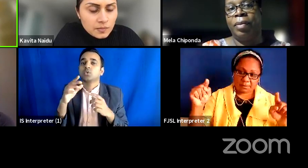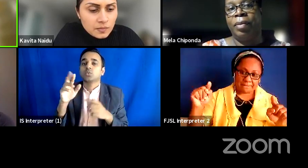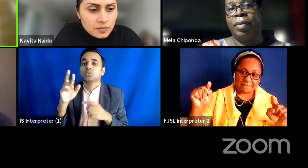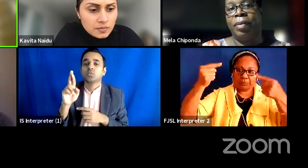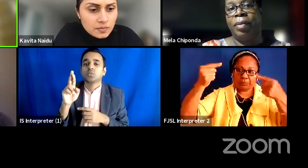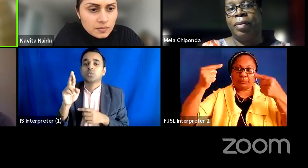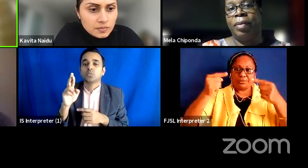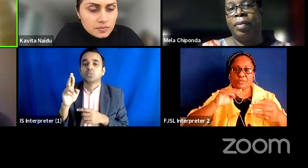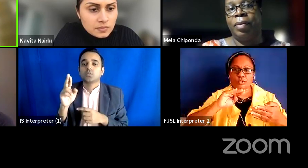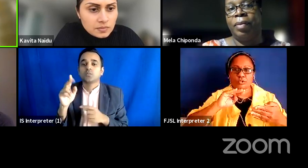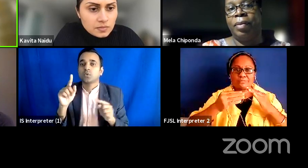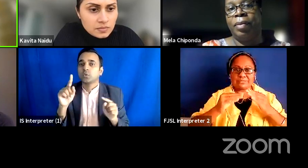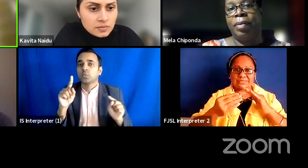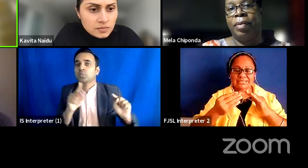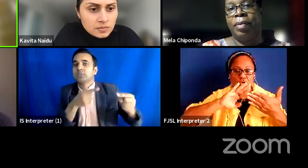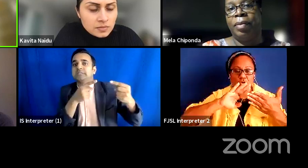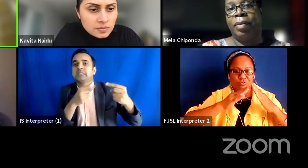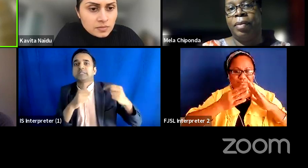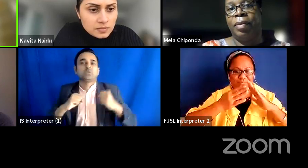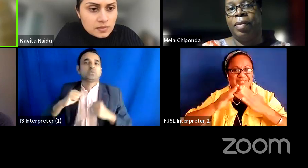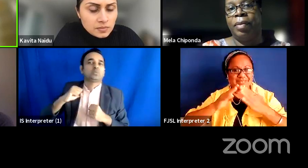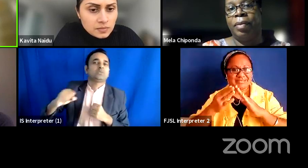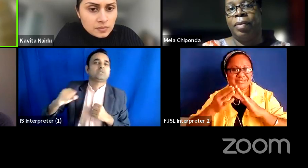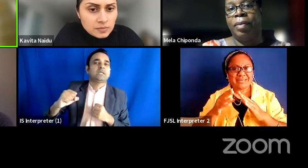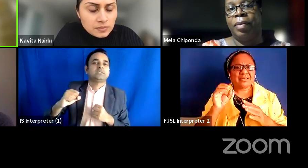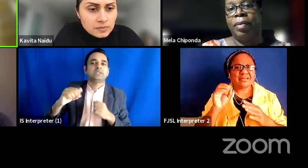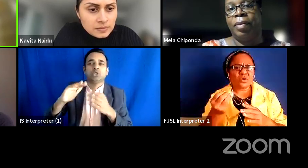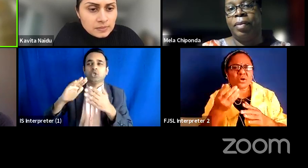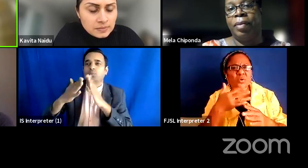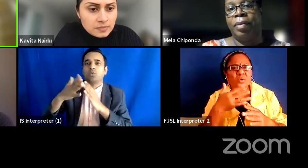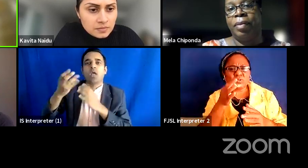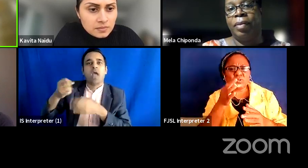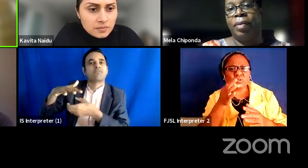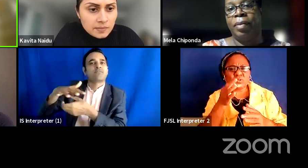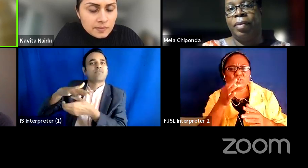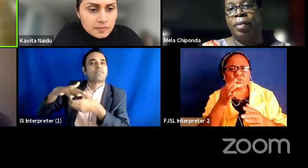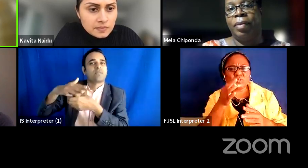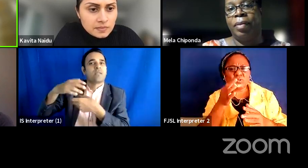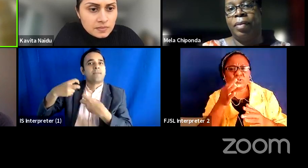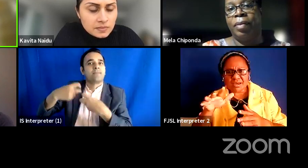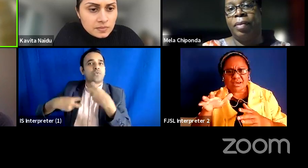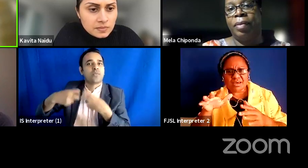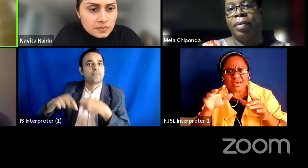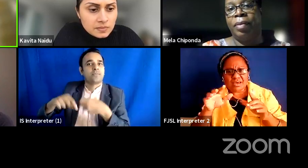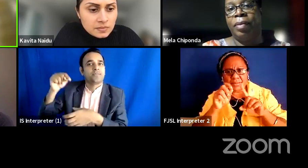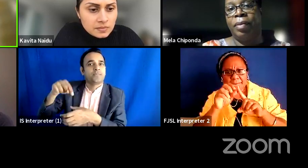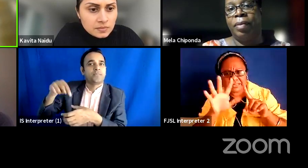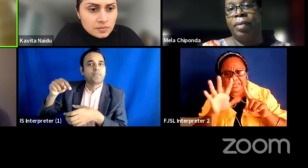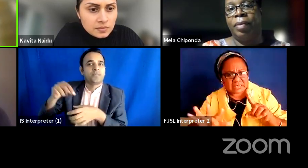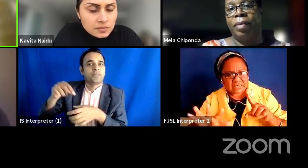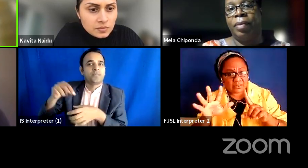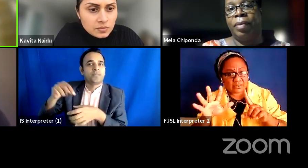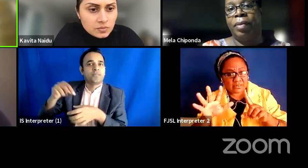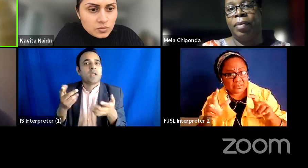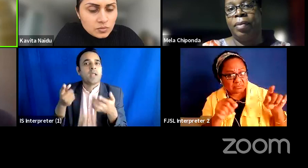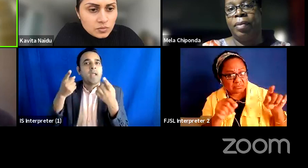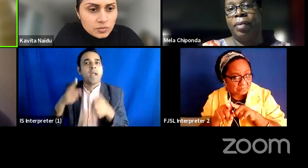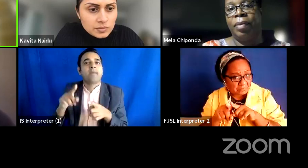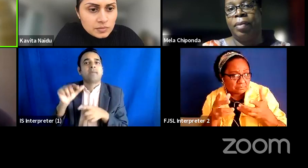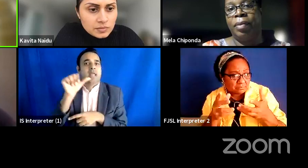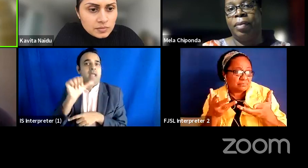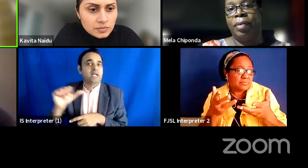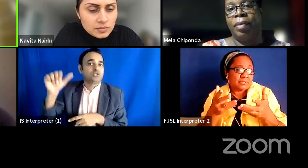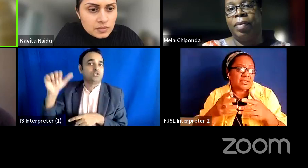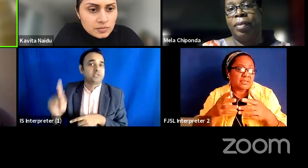what has been happening in the Asia and the Pacific regions, similar resistance? And maybe we could then have a final